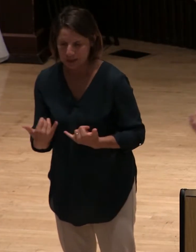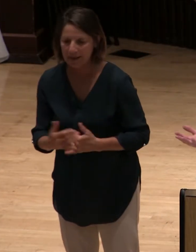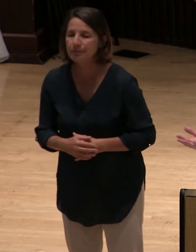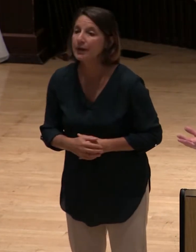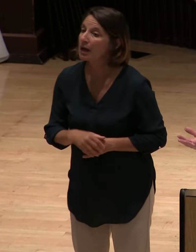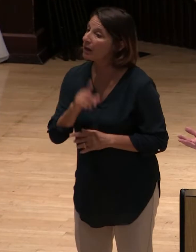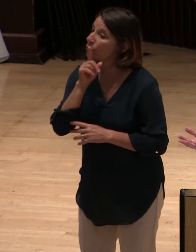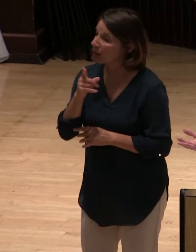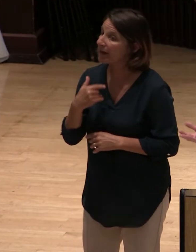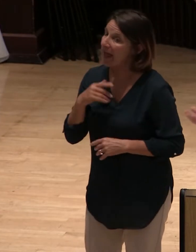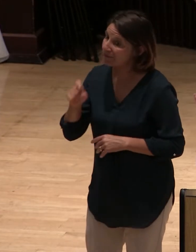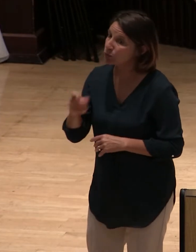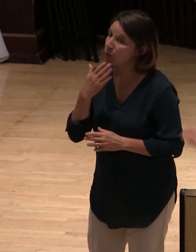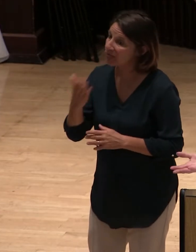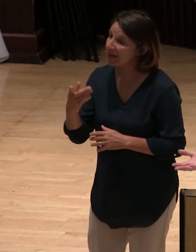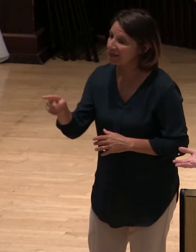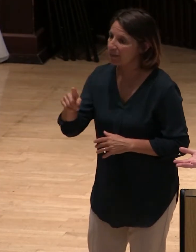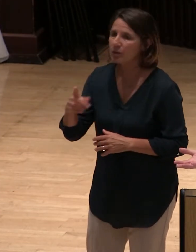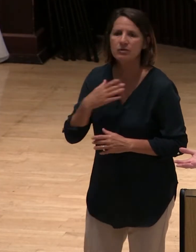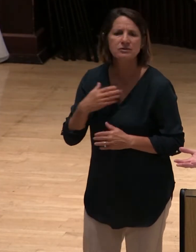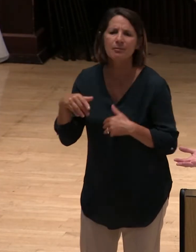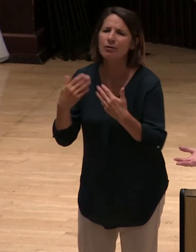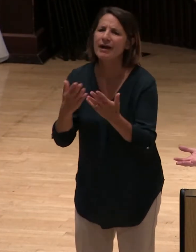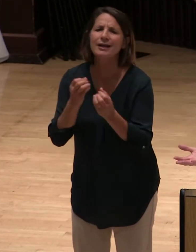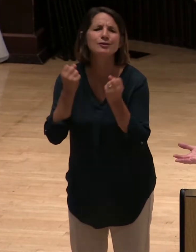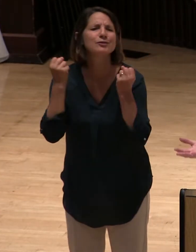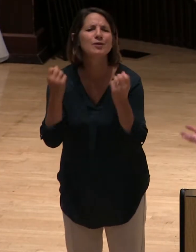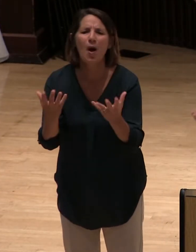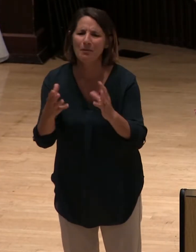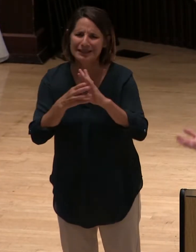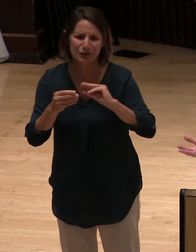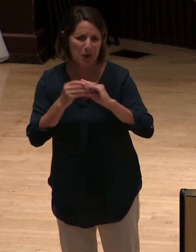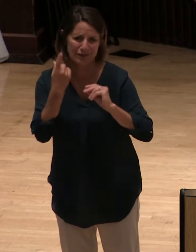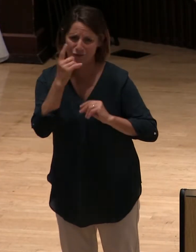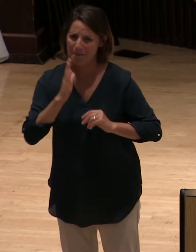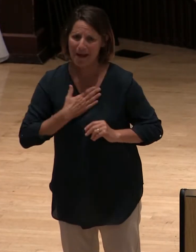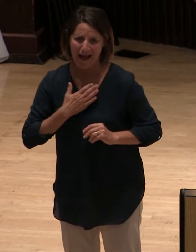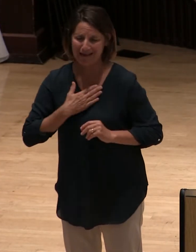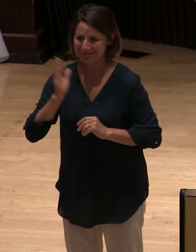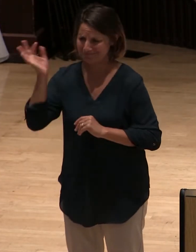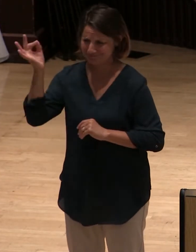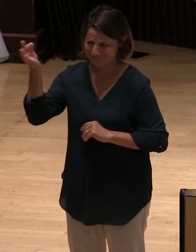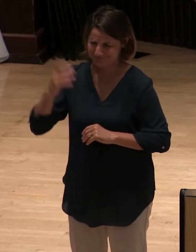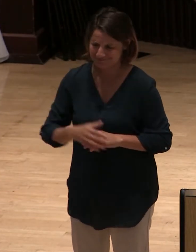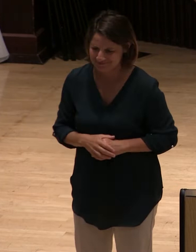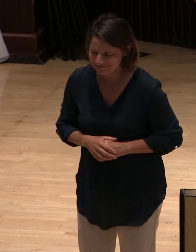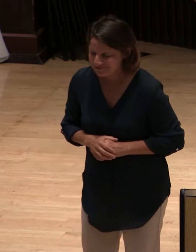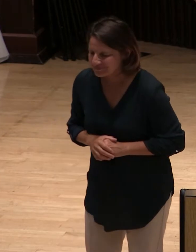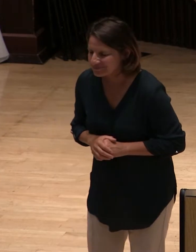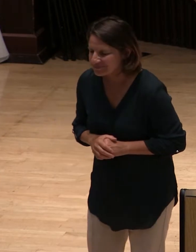I really have to thank them because they've provided so many stories for my homilies over the years, right?